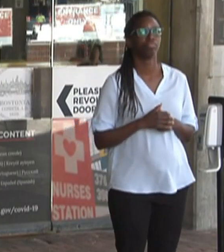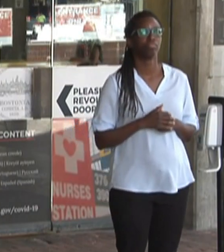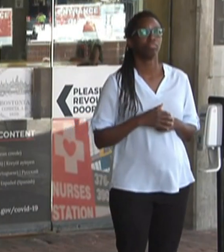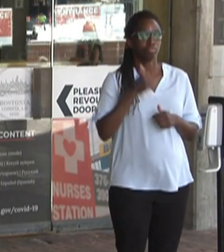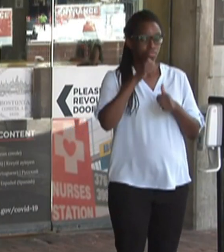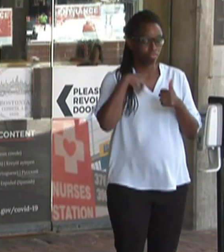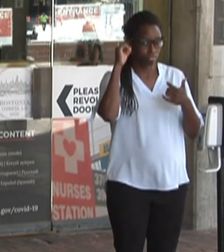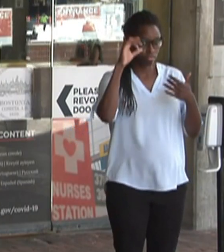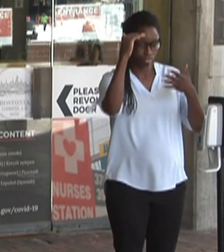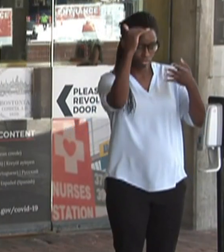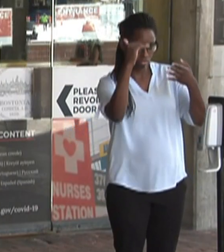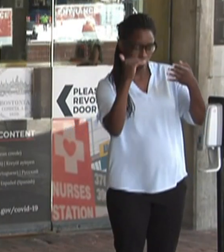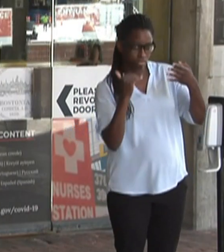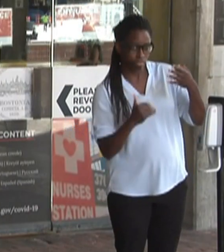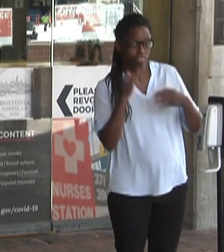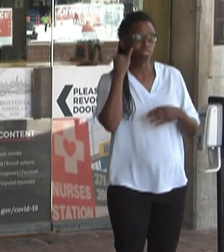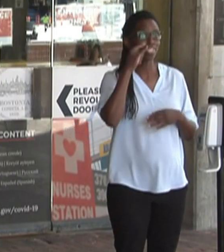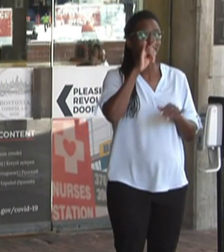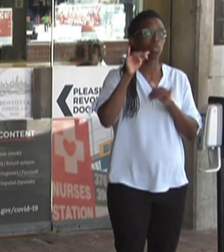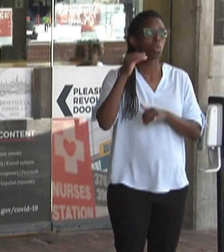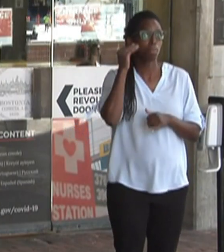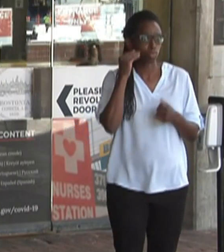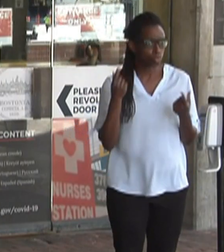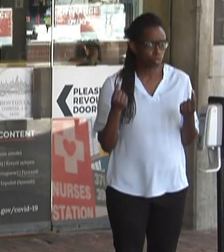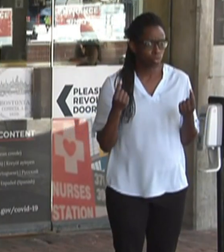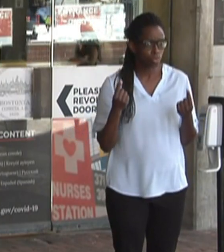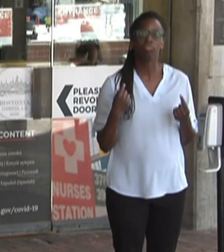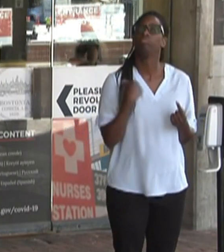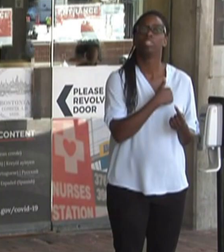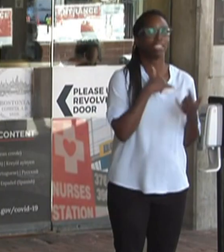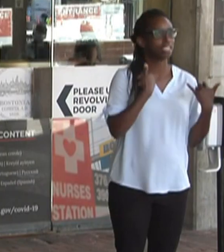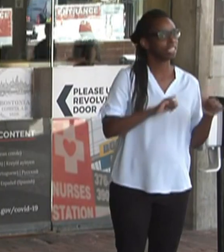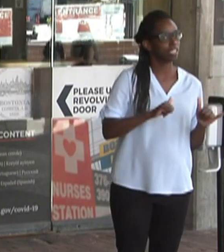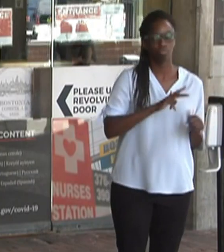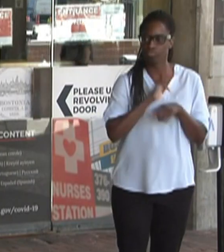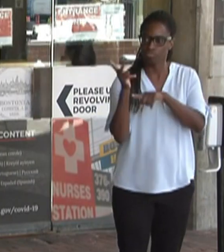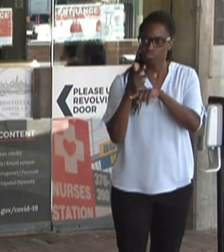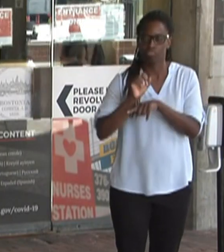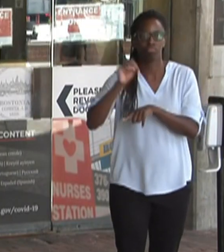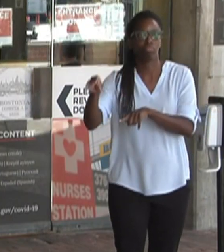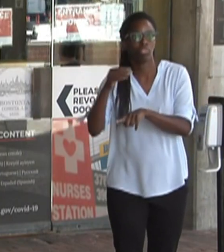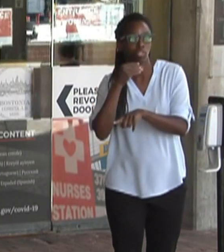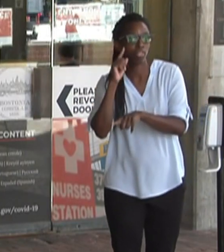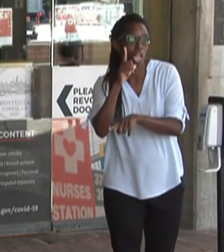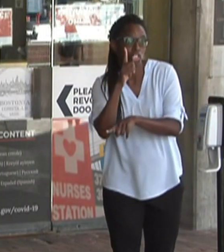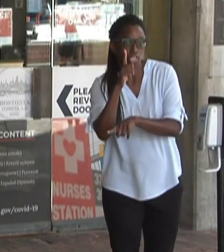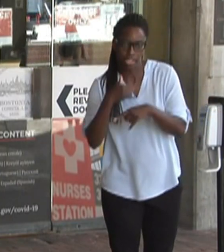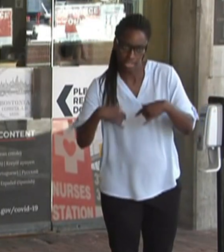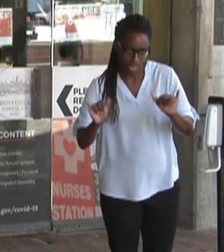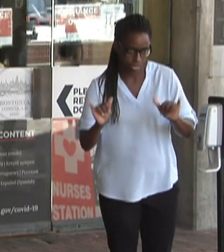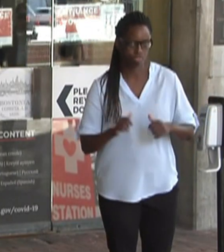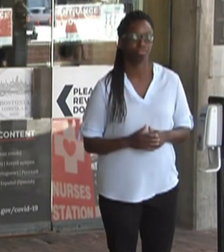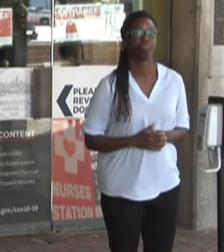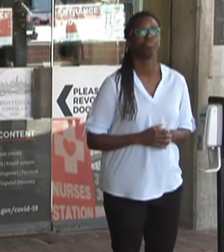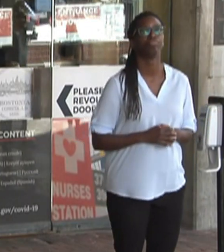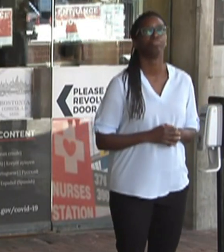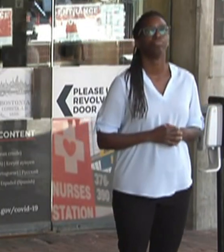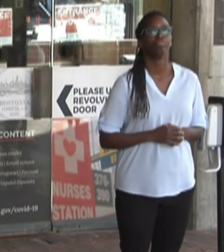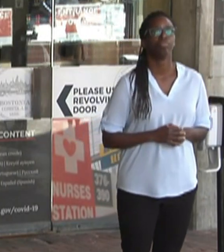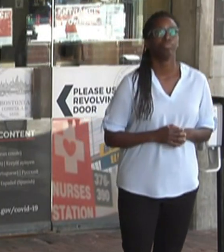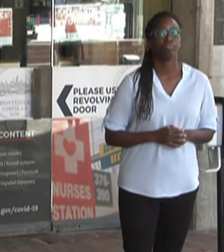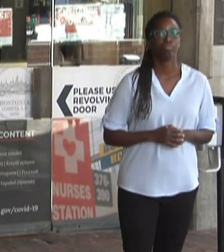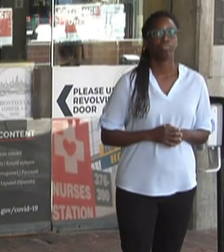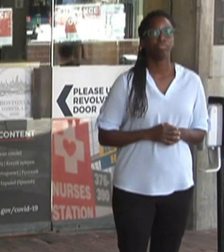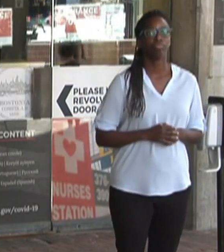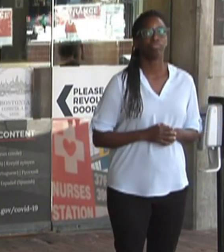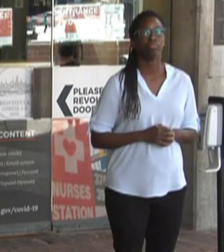winter that we'll be still delivering to homes. We need Congress and the White House to bring more relief to Americans hit hard by this